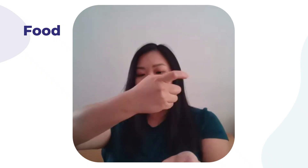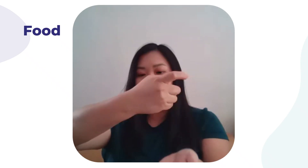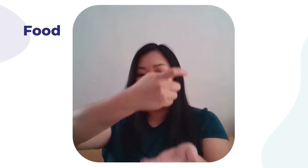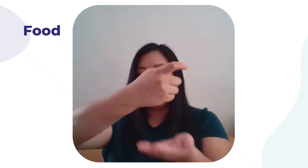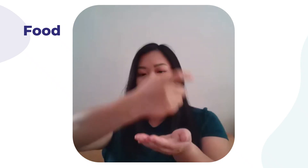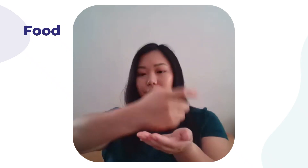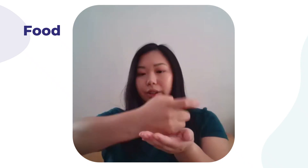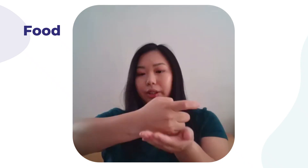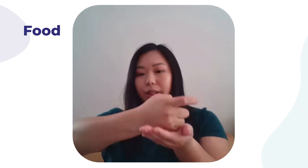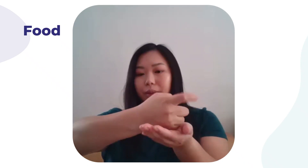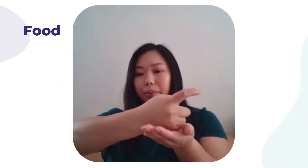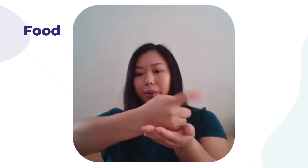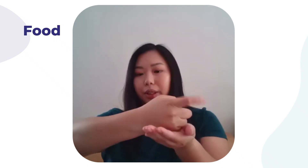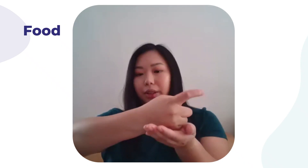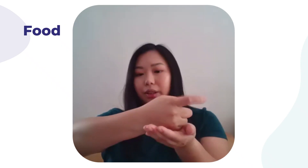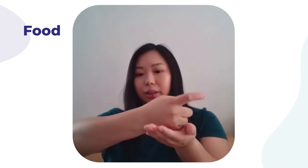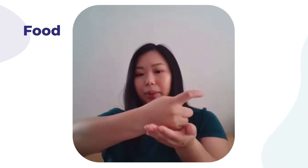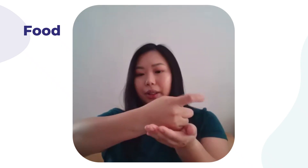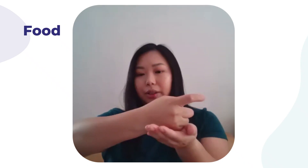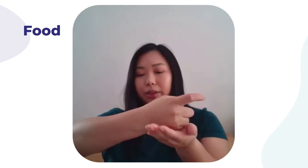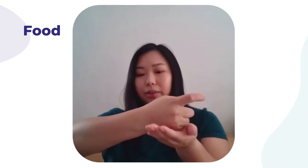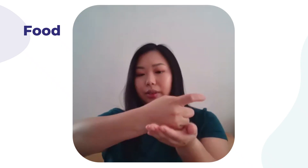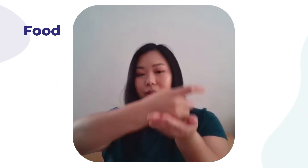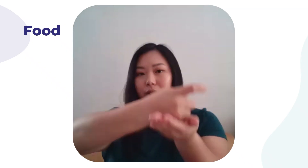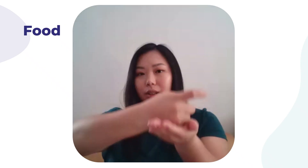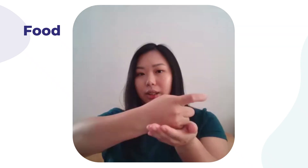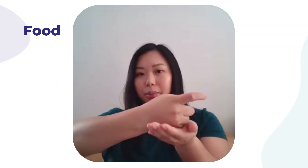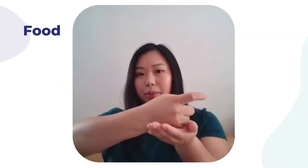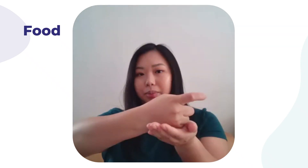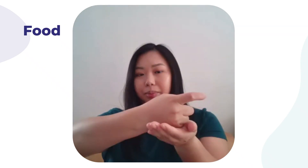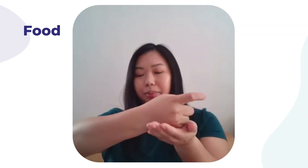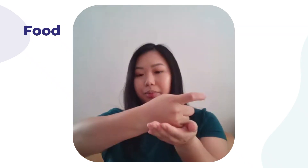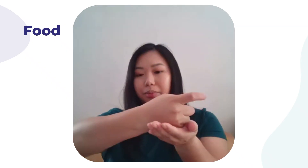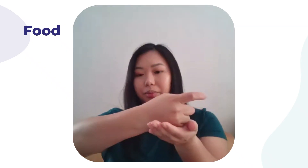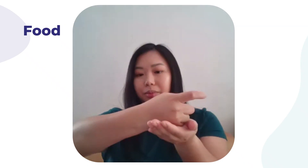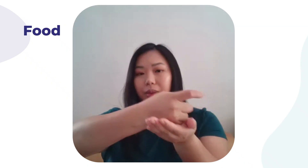Your saucer, your cup, and your cup handle. Cup.